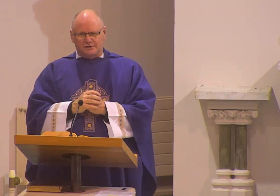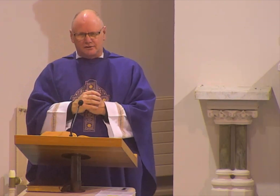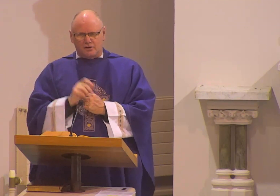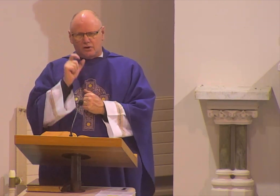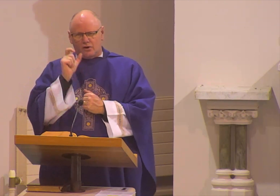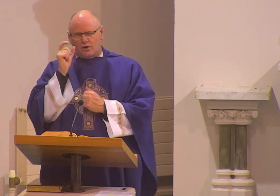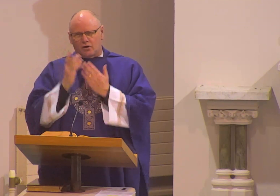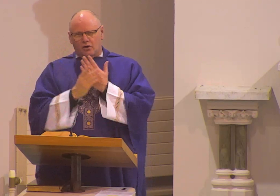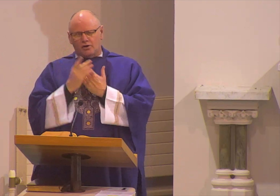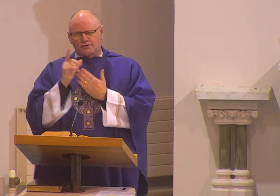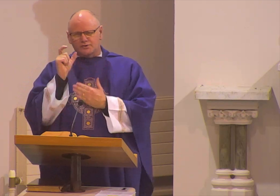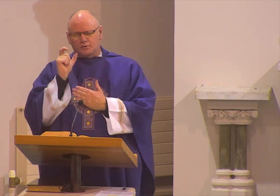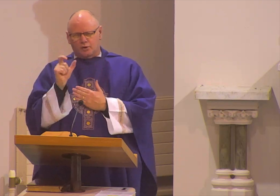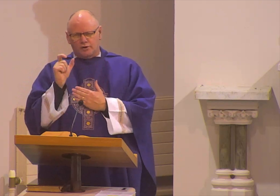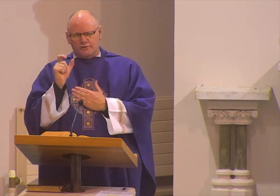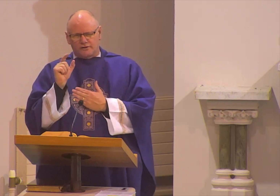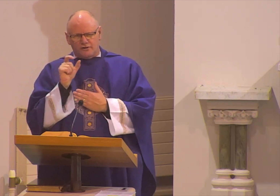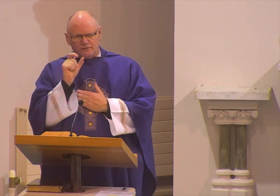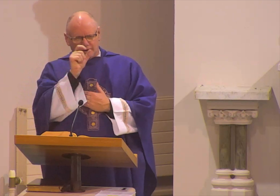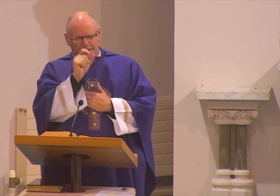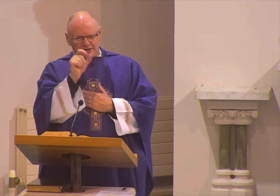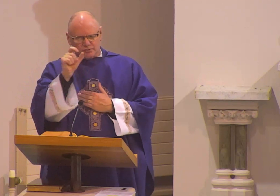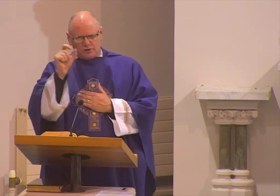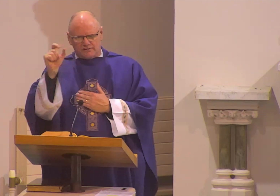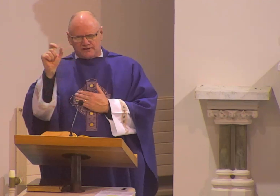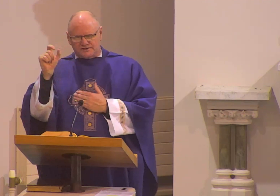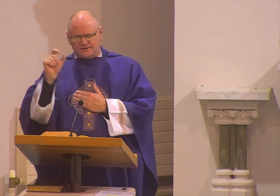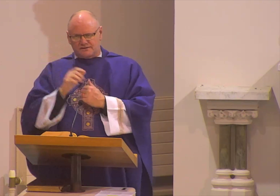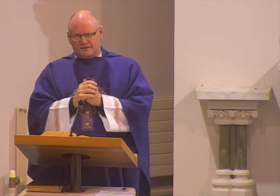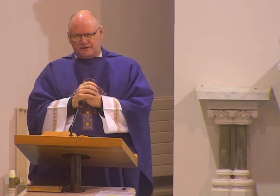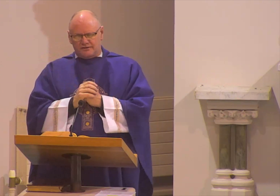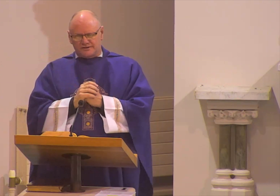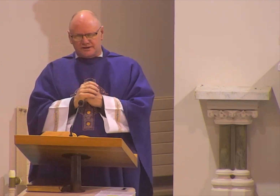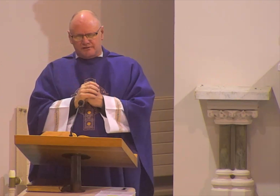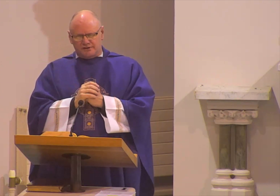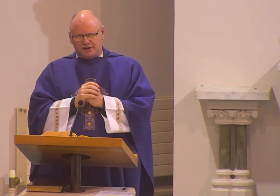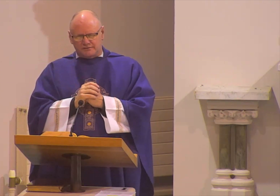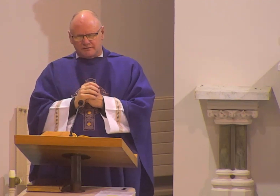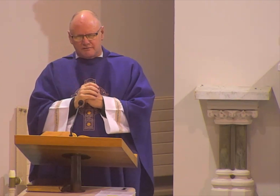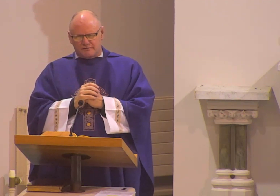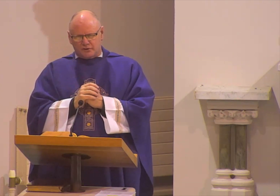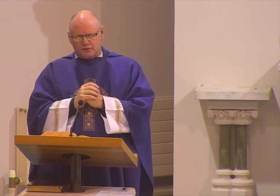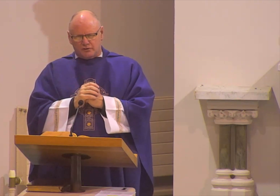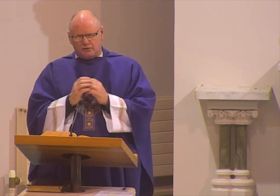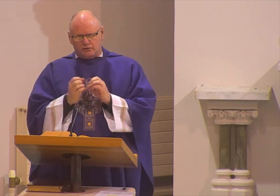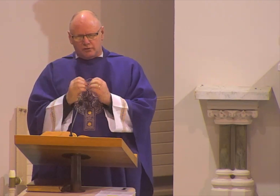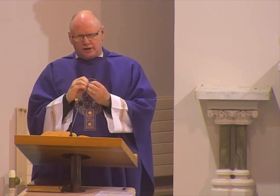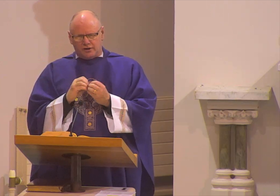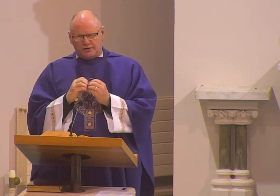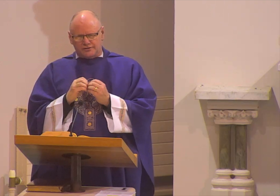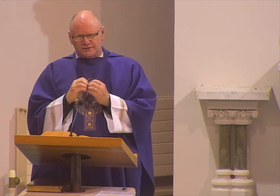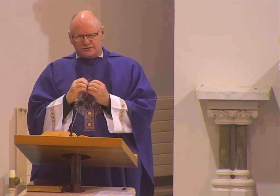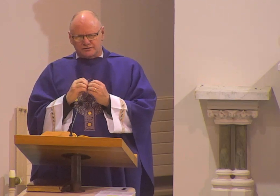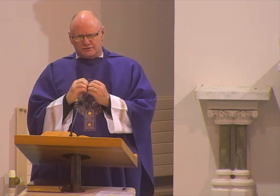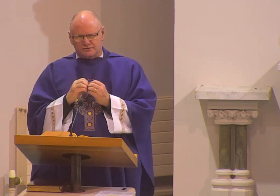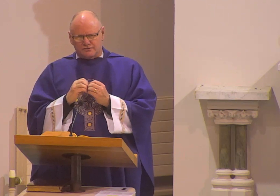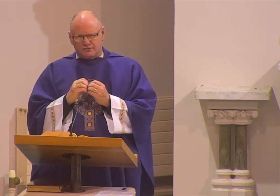internalizing God's word for each one of us this evening to make